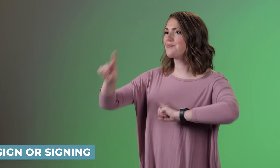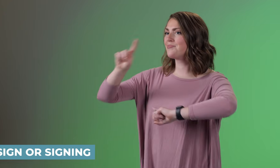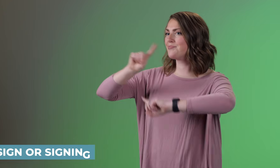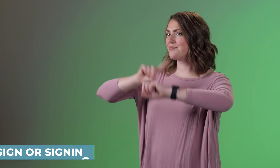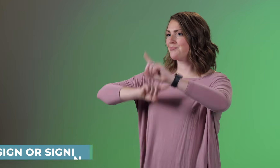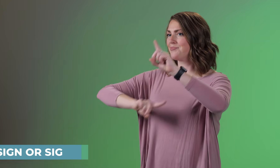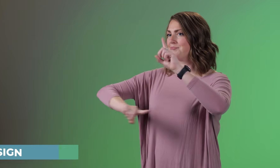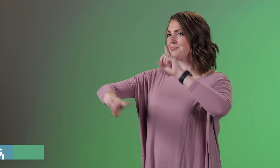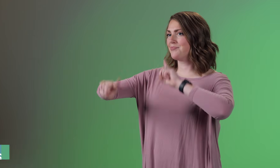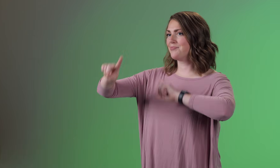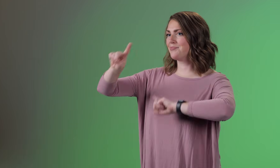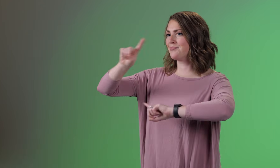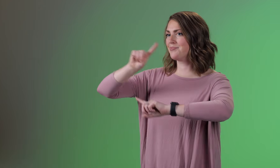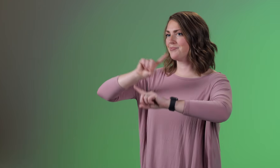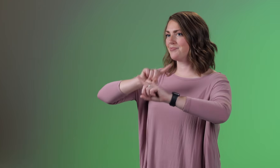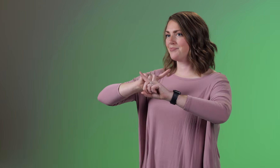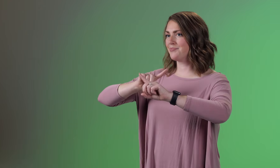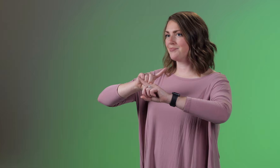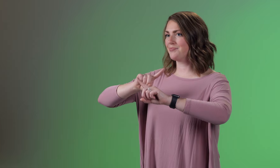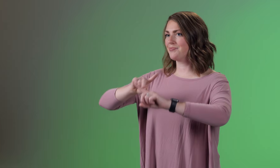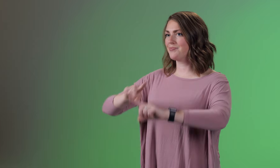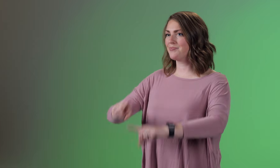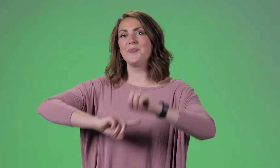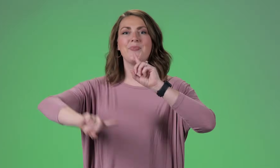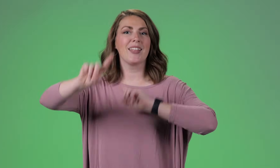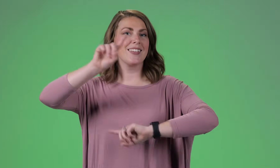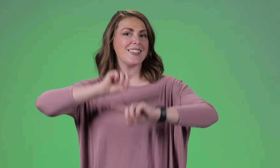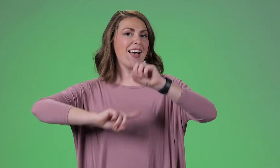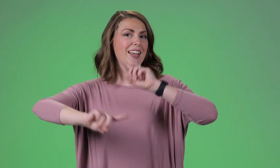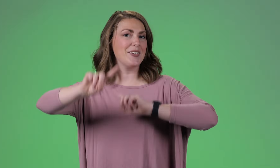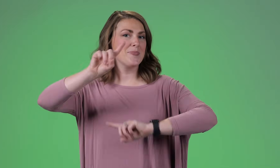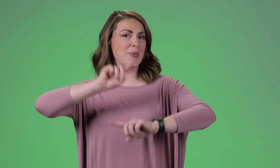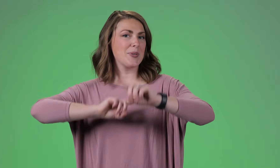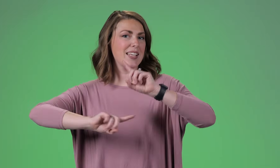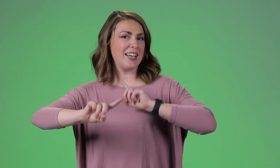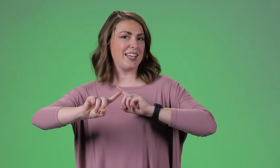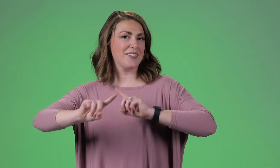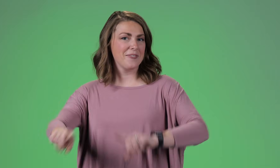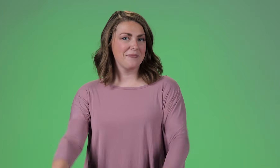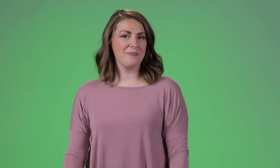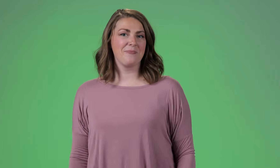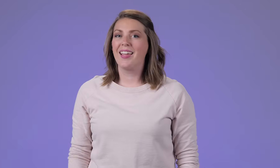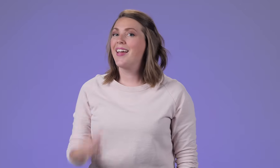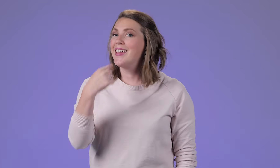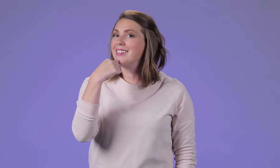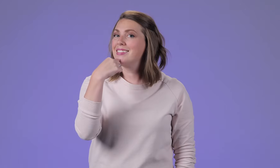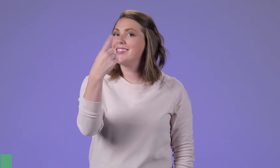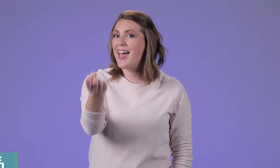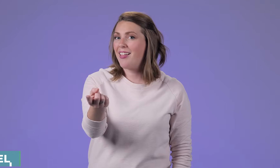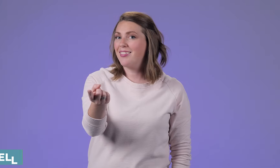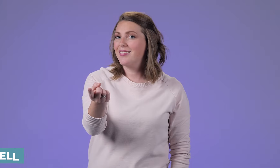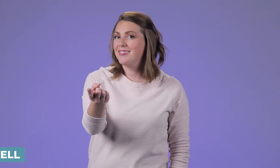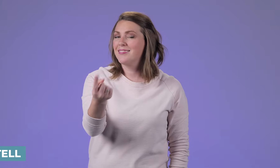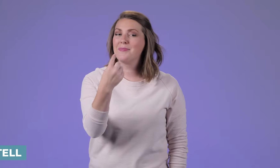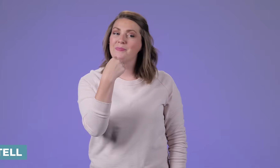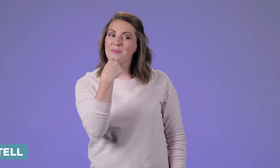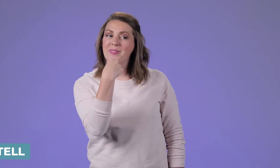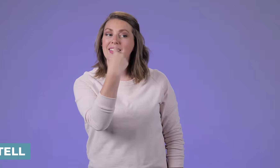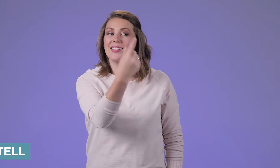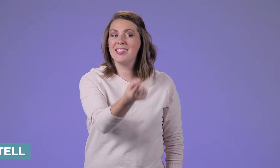moving your hands in towards yourself when you're doing it. Sign or signing. Tell.